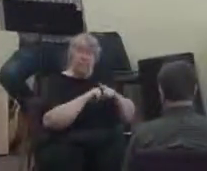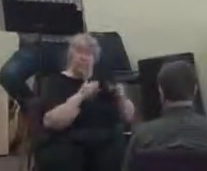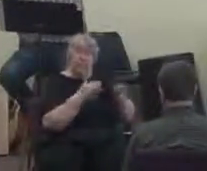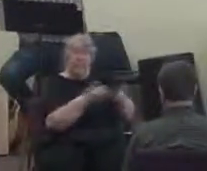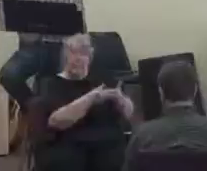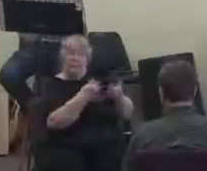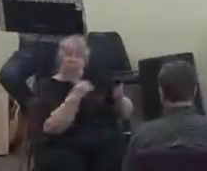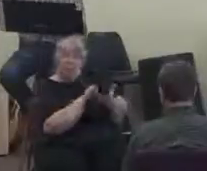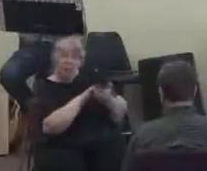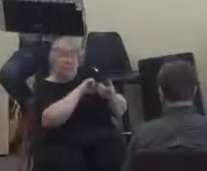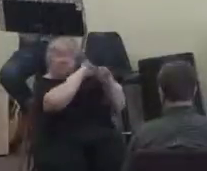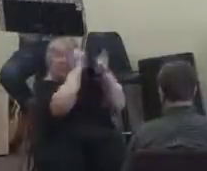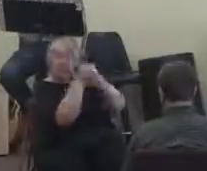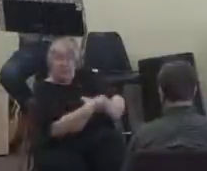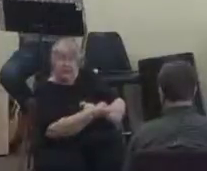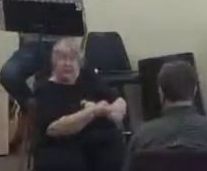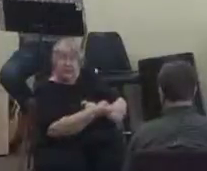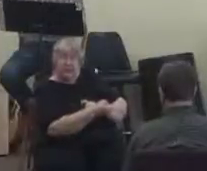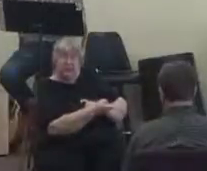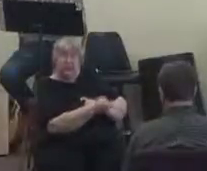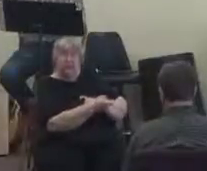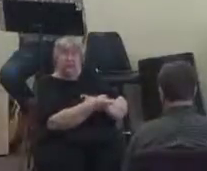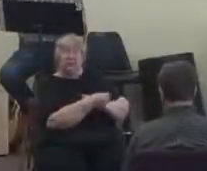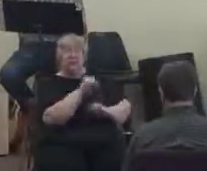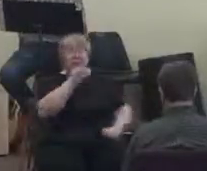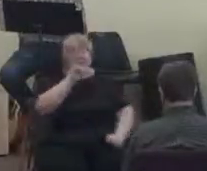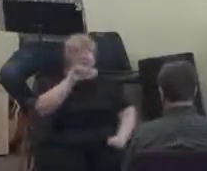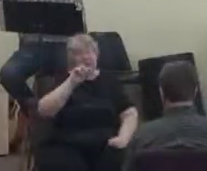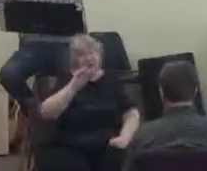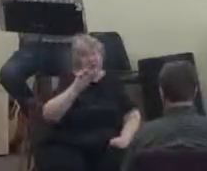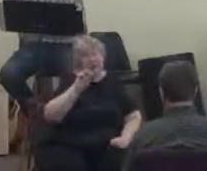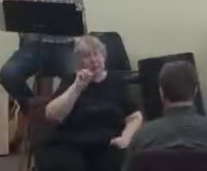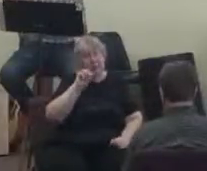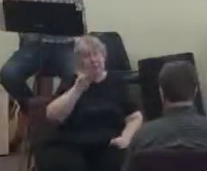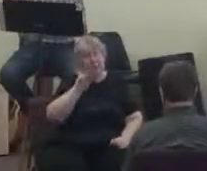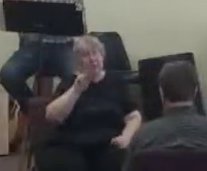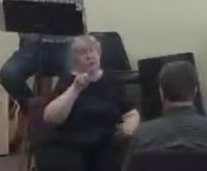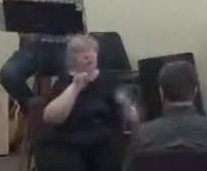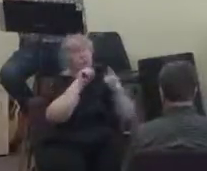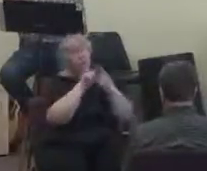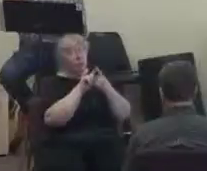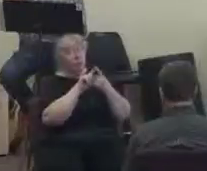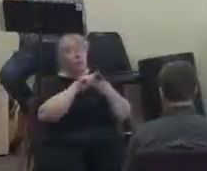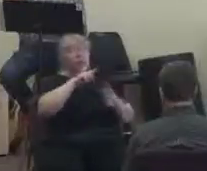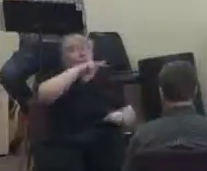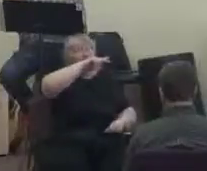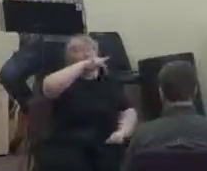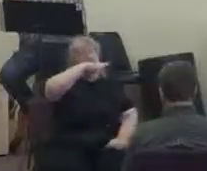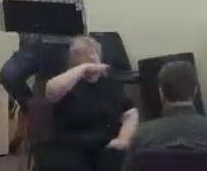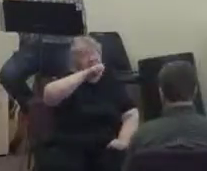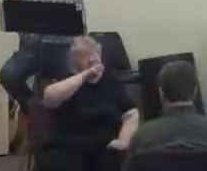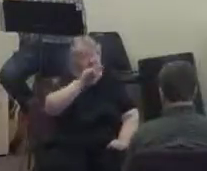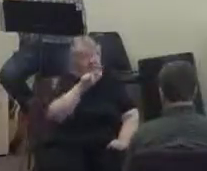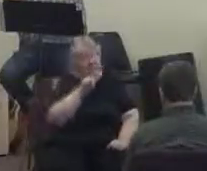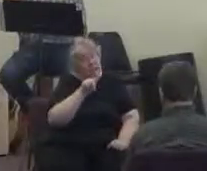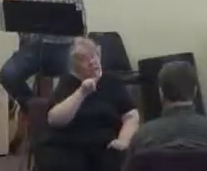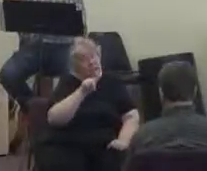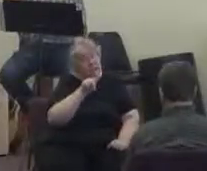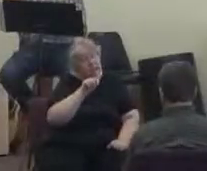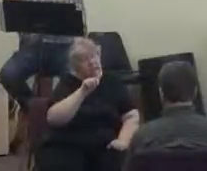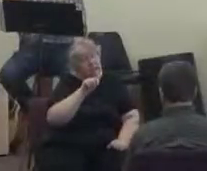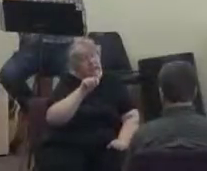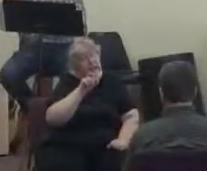changes his name from Simon, you are Peter. And on this rock I will build my church,